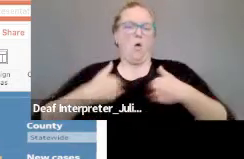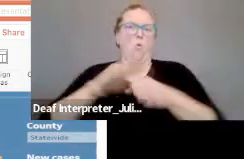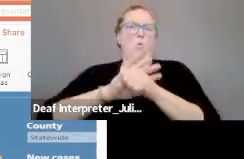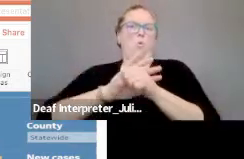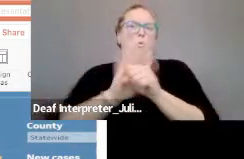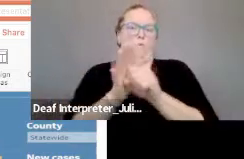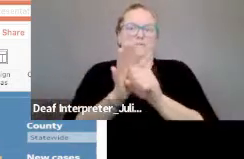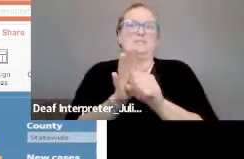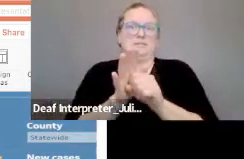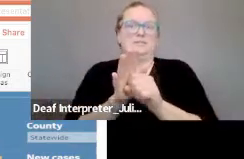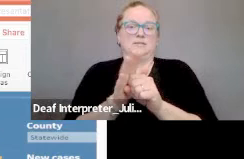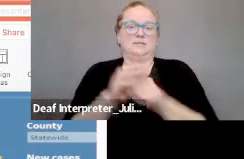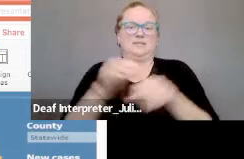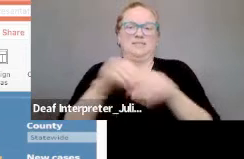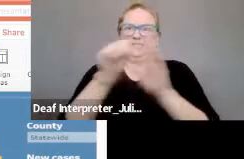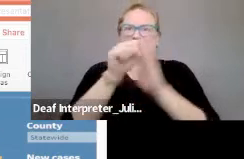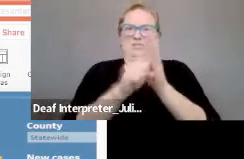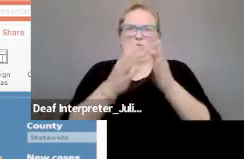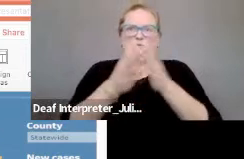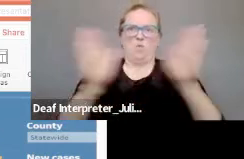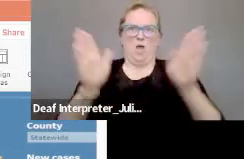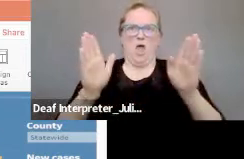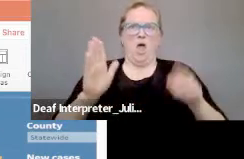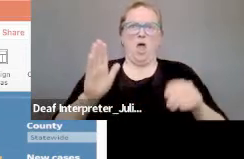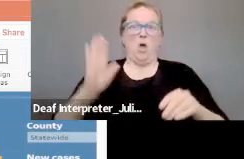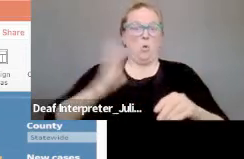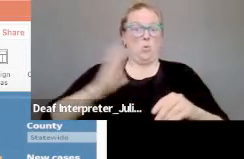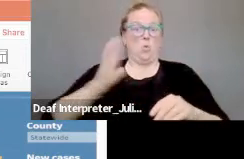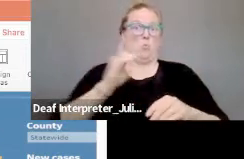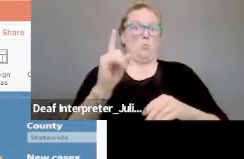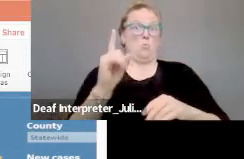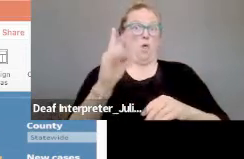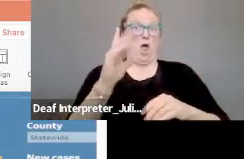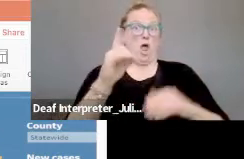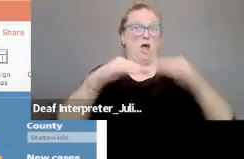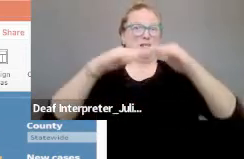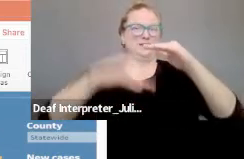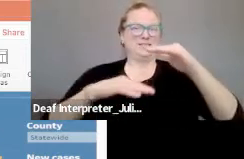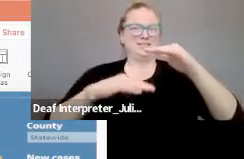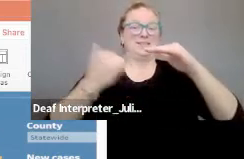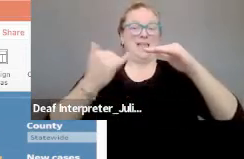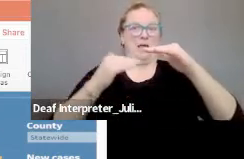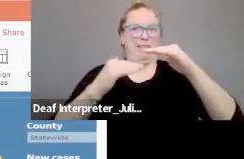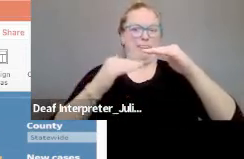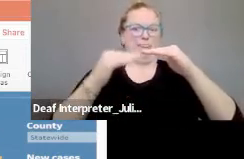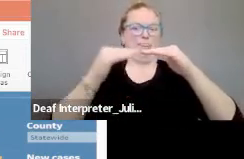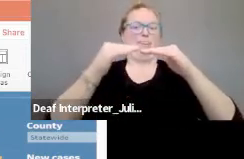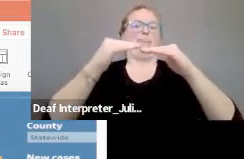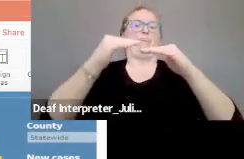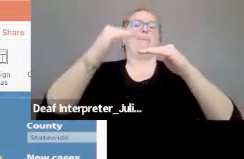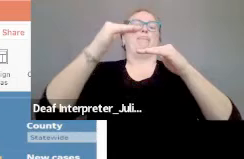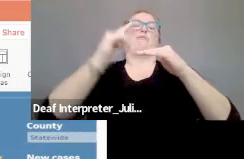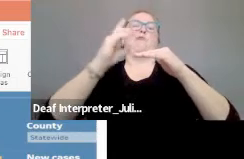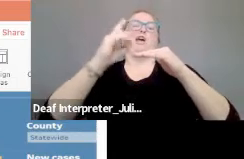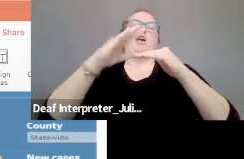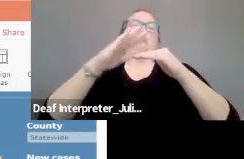100 a day, and it's starting to creep up a little bit right now. Next slide, please.